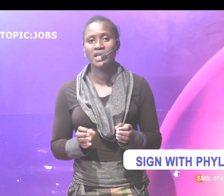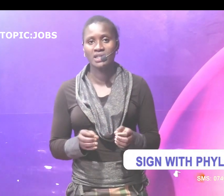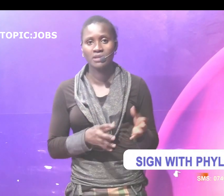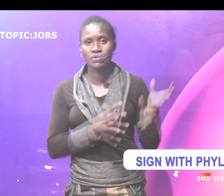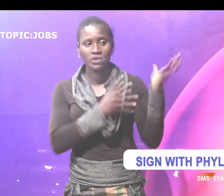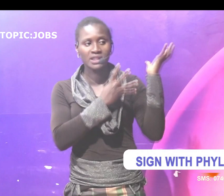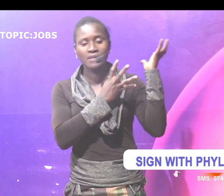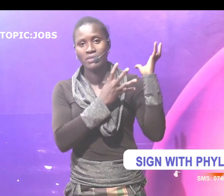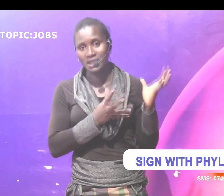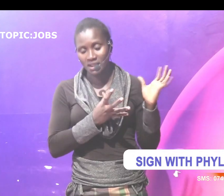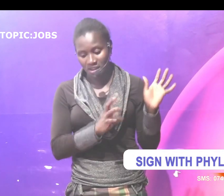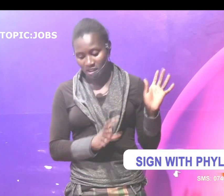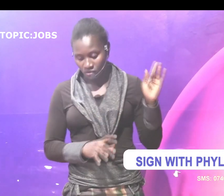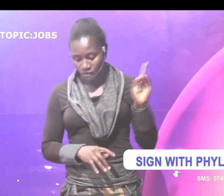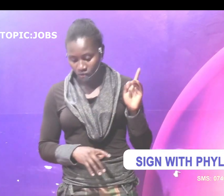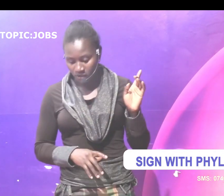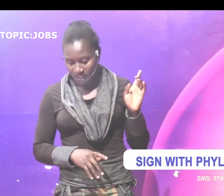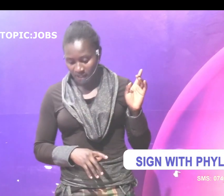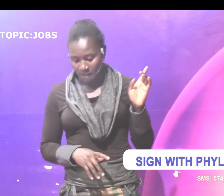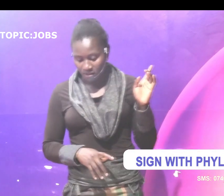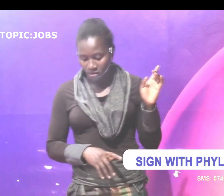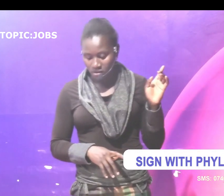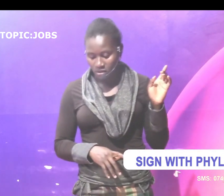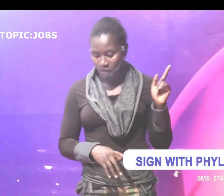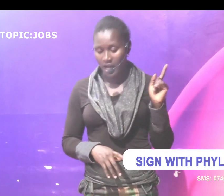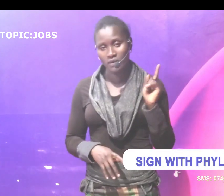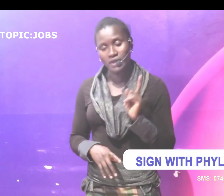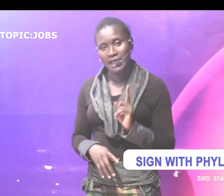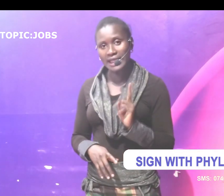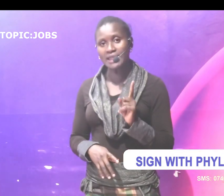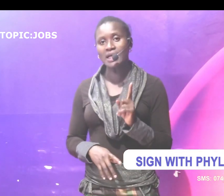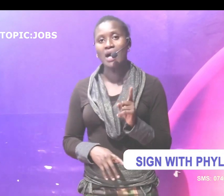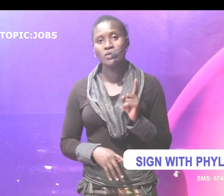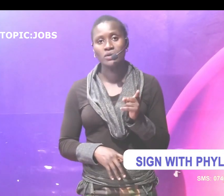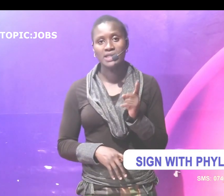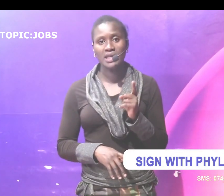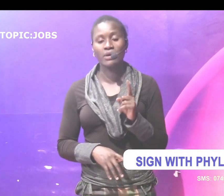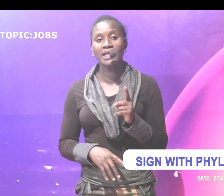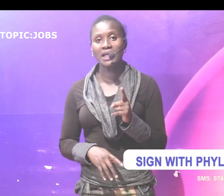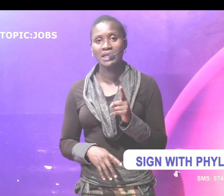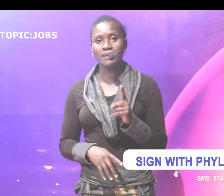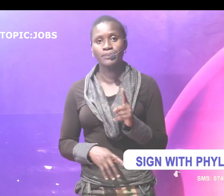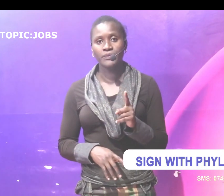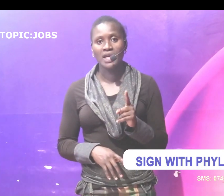up. So this is a burden on you. And then also we have lead. How do we sign the word lead? Lead,